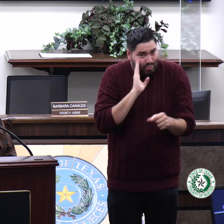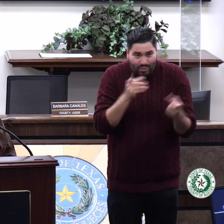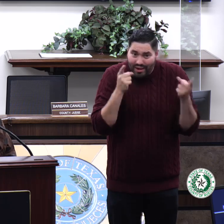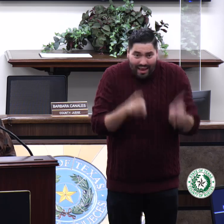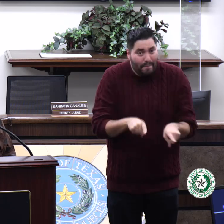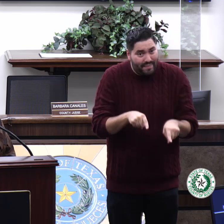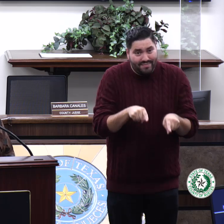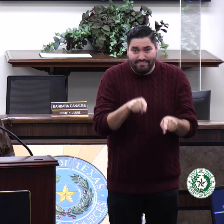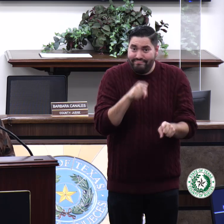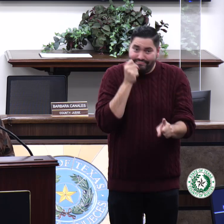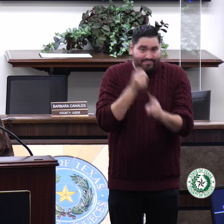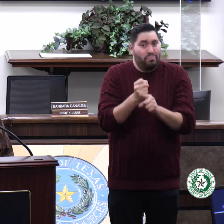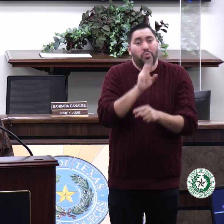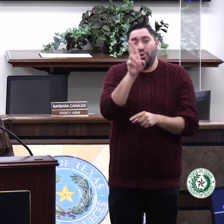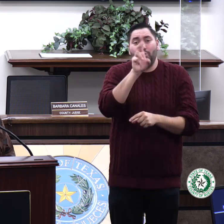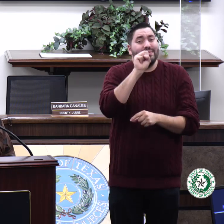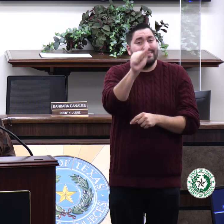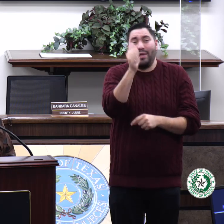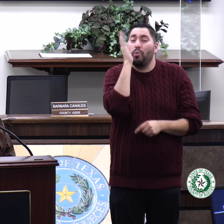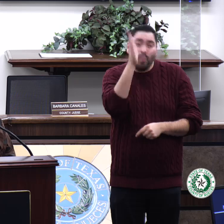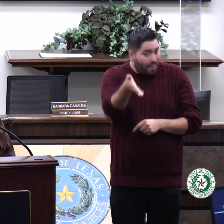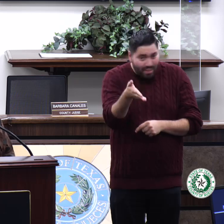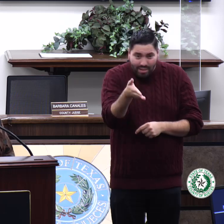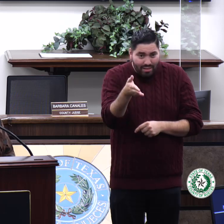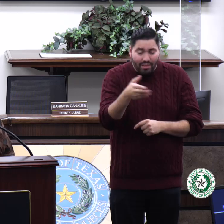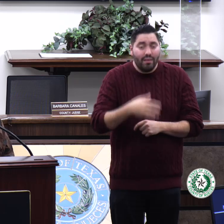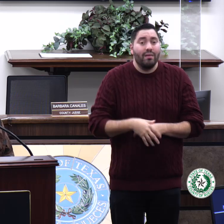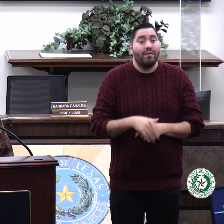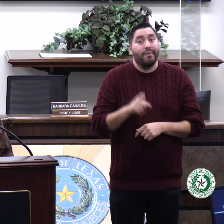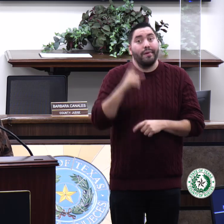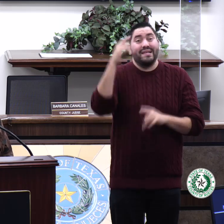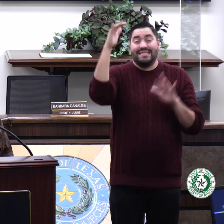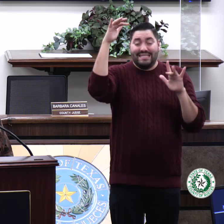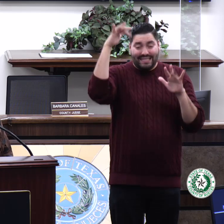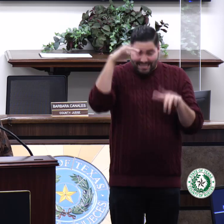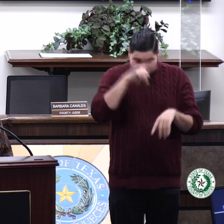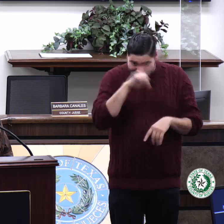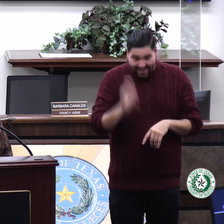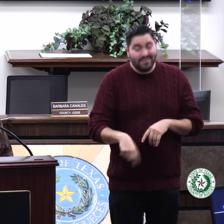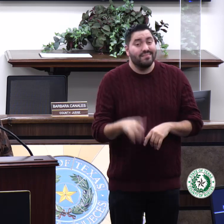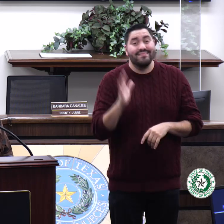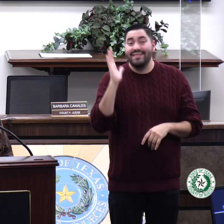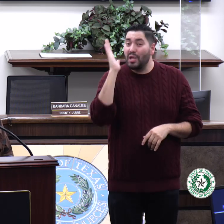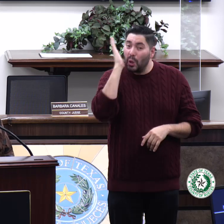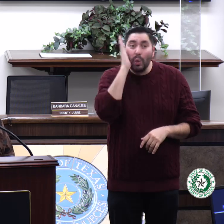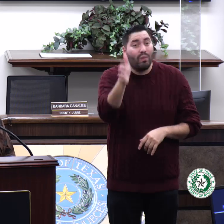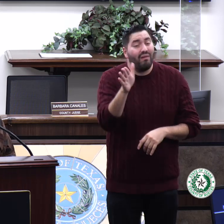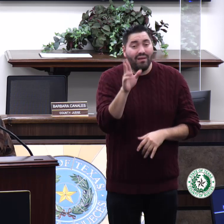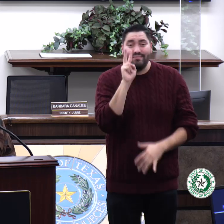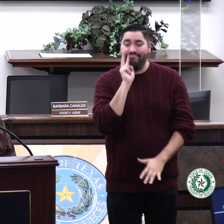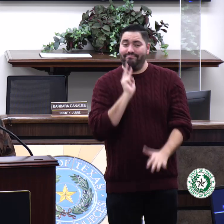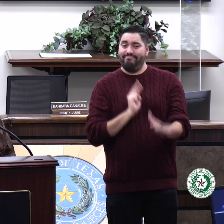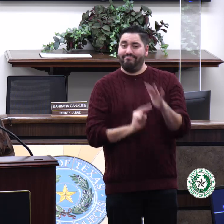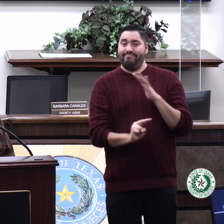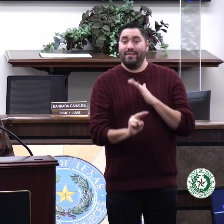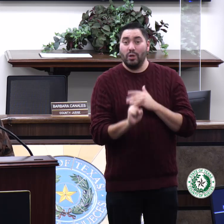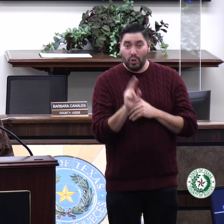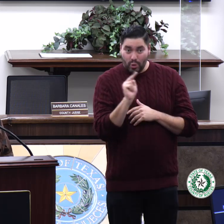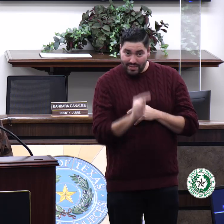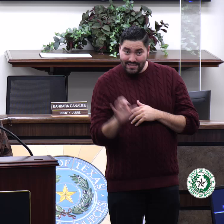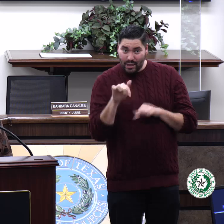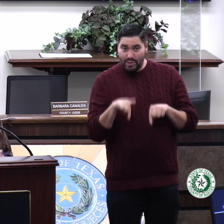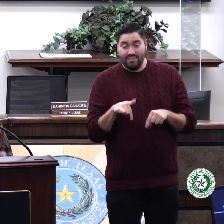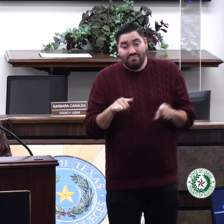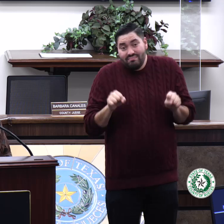United States, most likely. It will find its way to Texas. And it is very foreseeable that it will find its way to Nueces